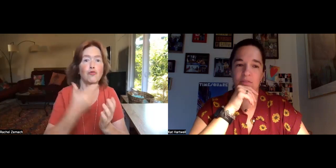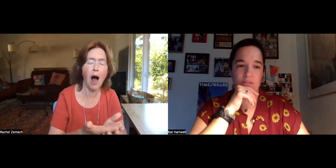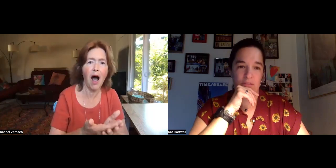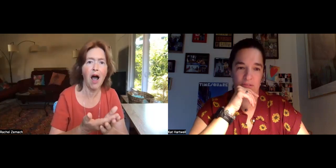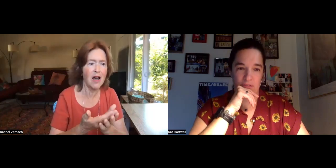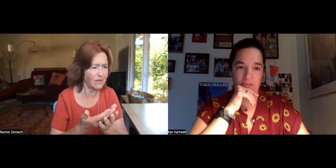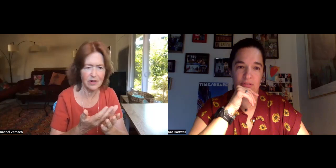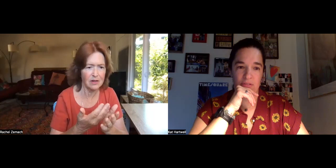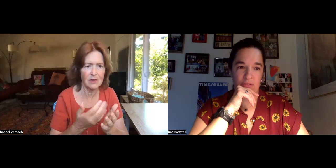right